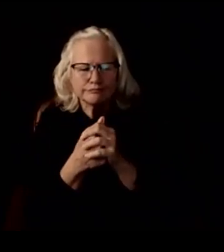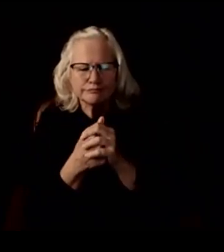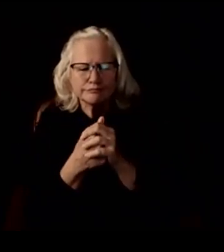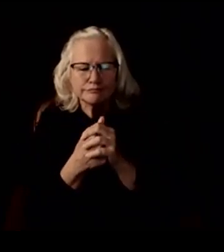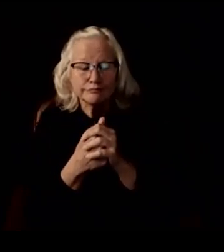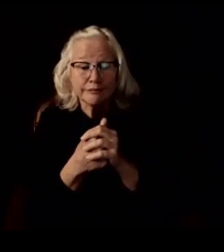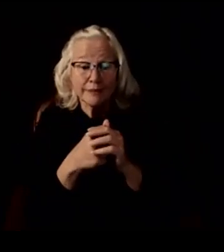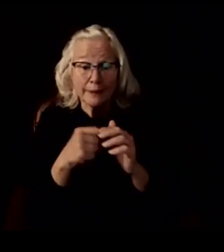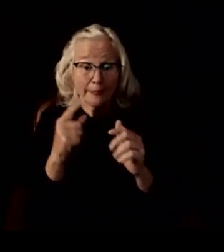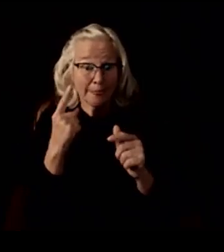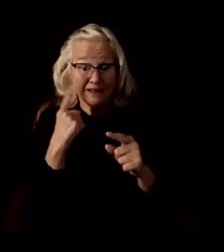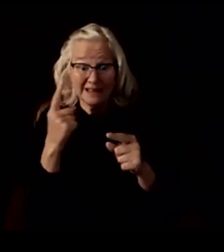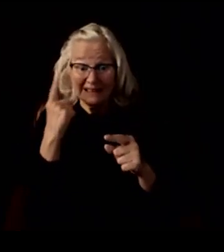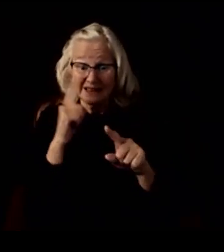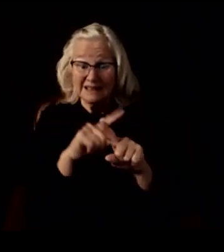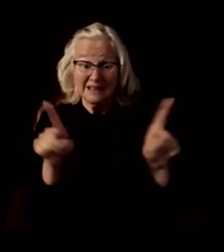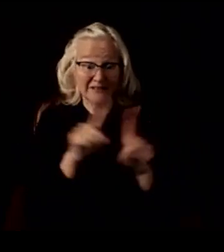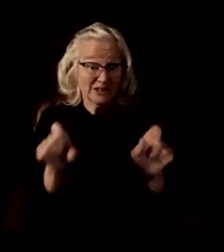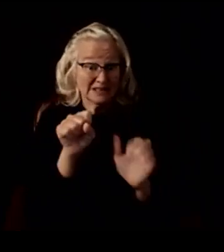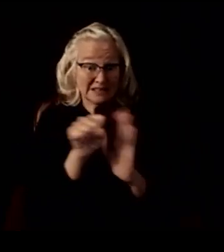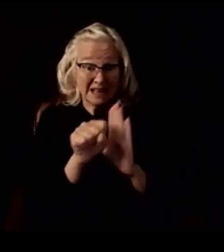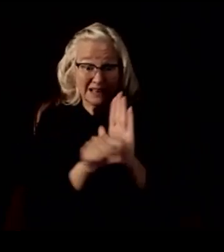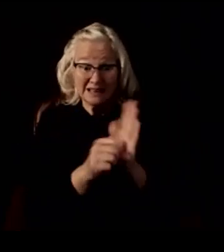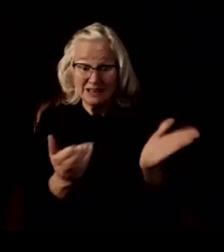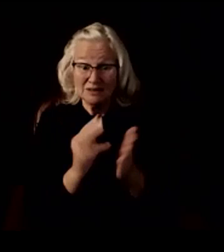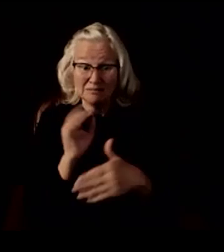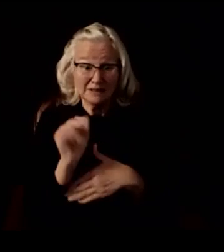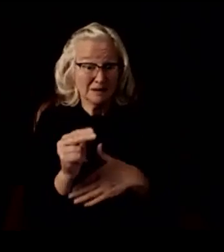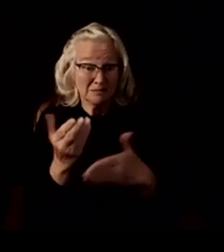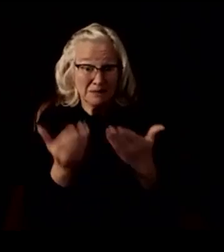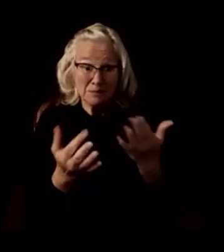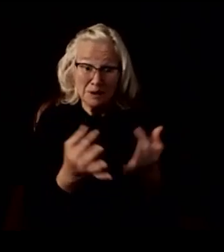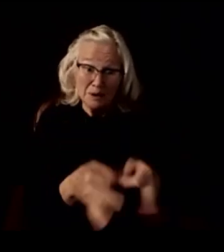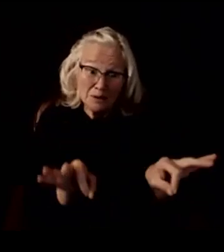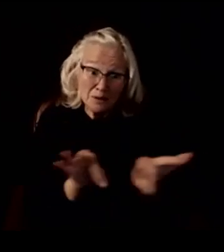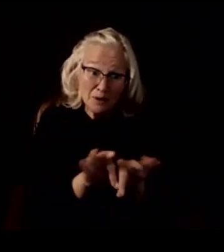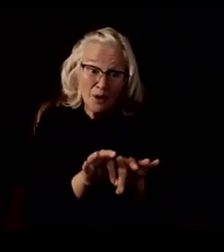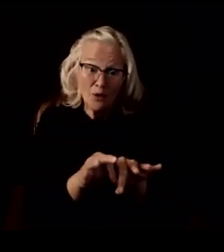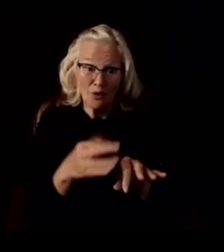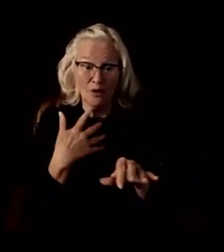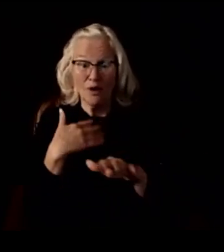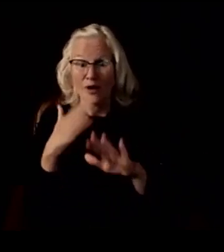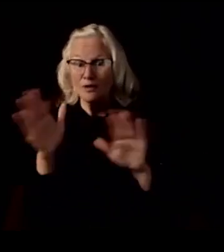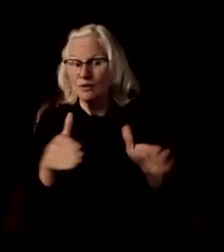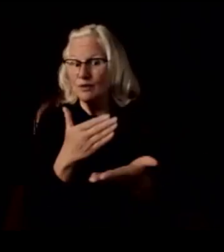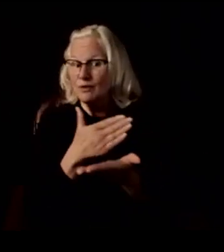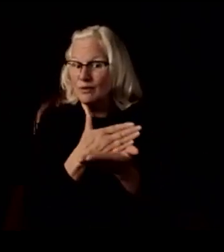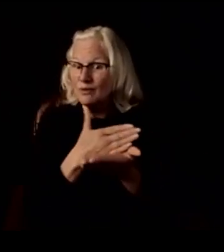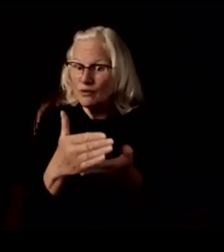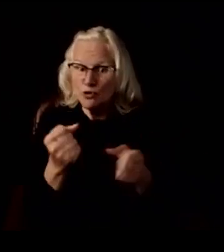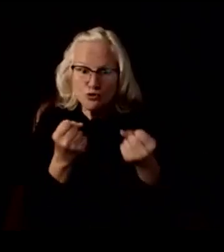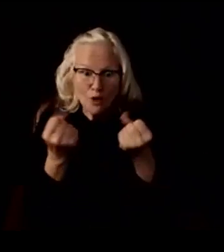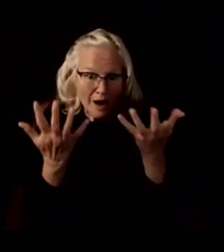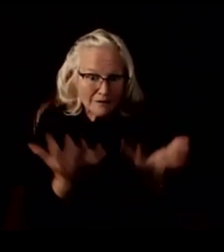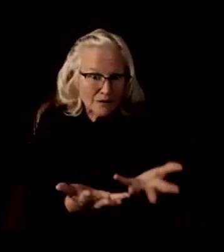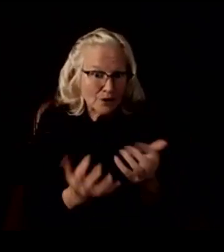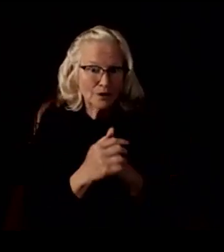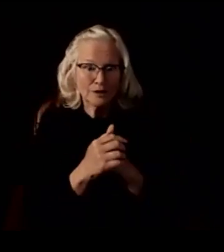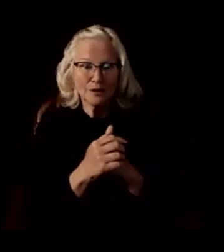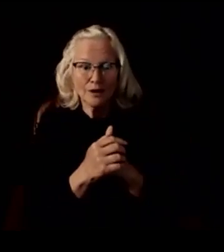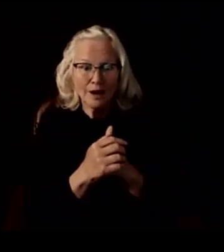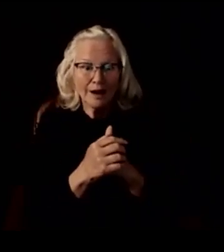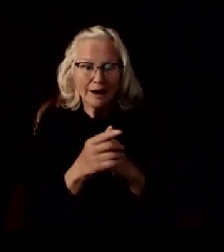Minnesota, it may be that our snowplow drivers are determined to be critical, whereas Hawaii, that would not